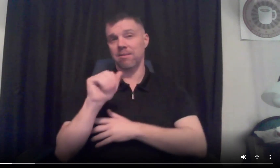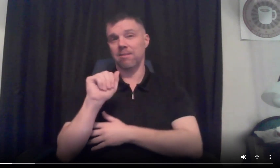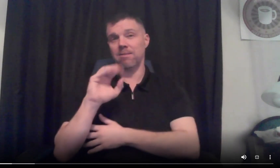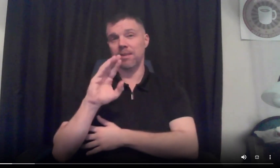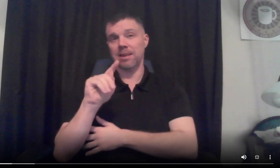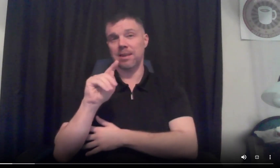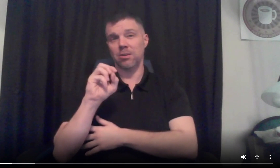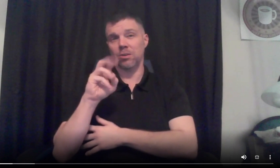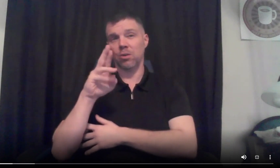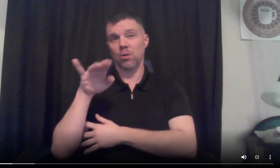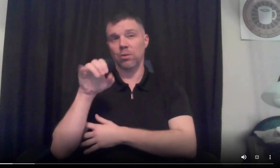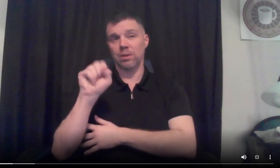And there was more than